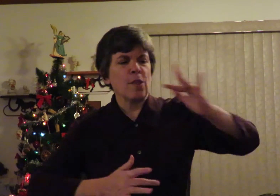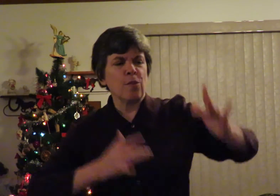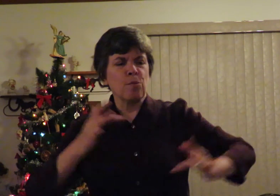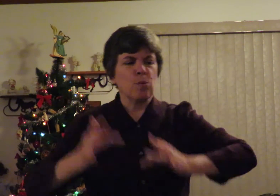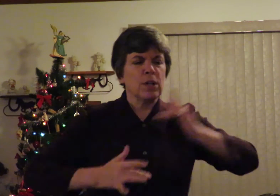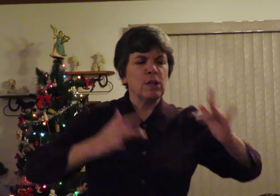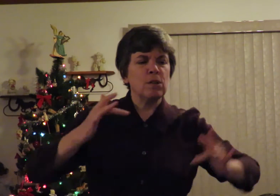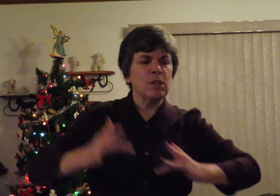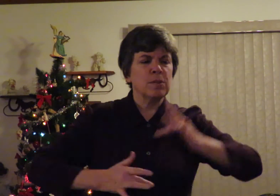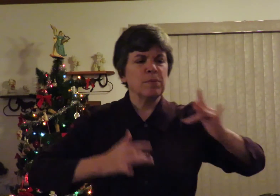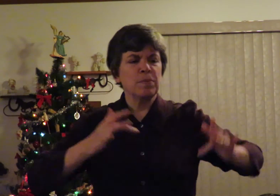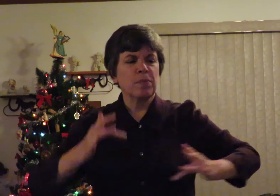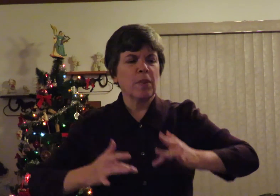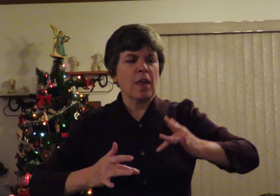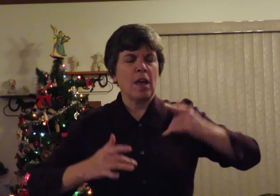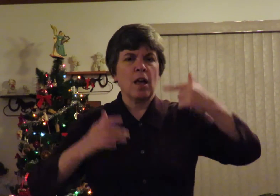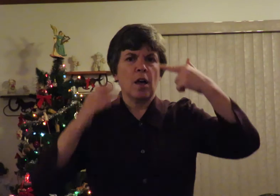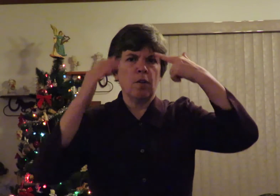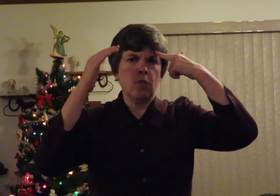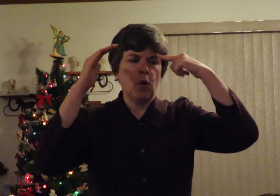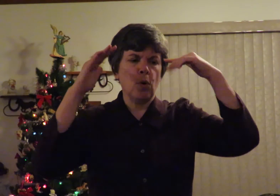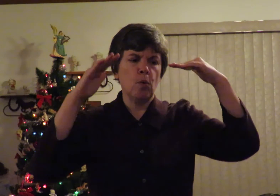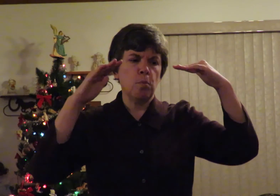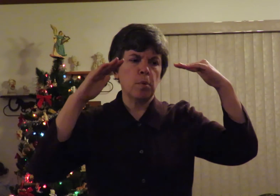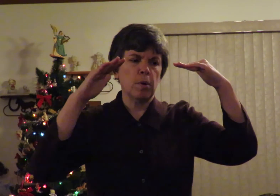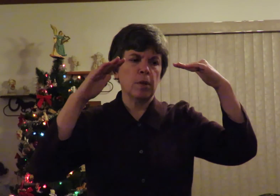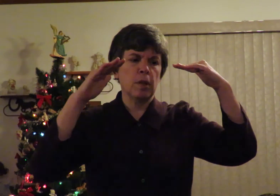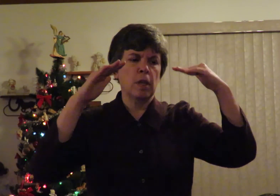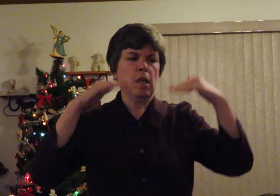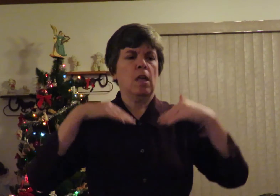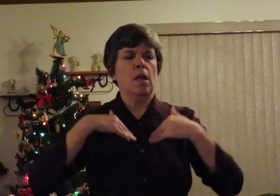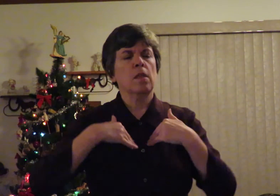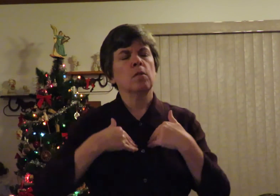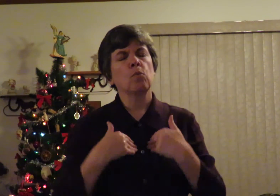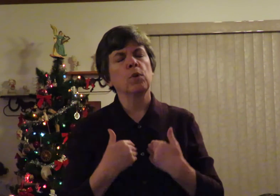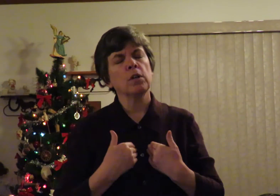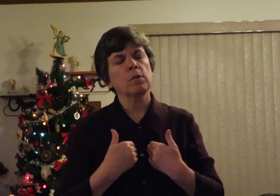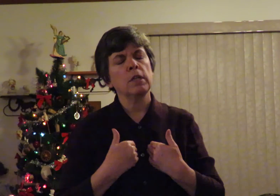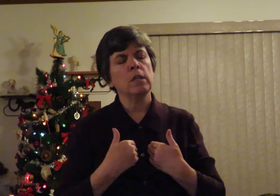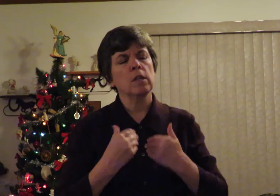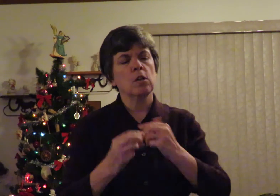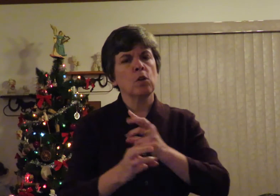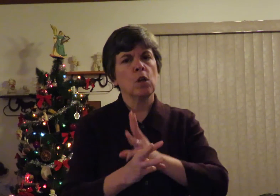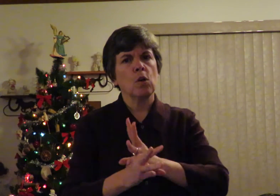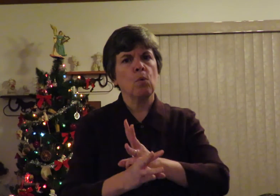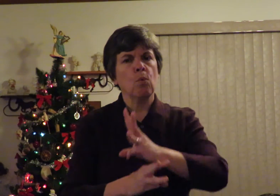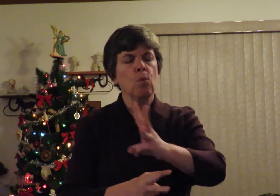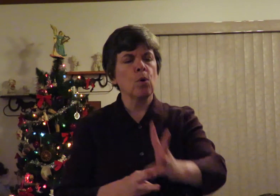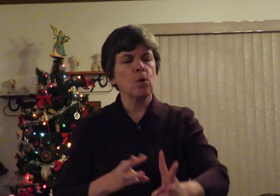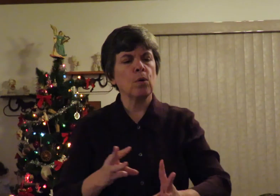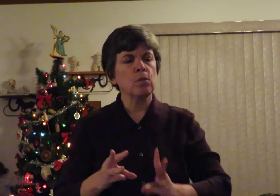A thrill of hope, the weary world